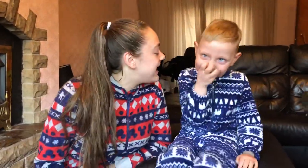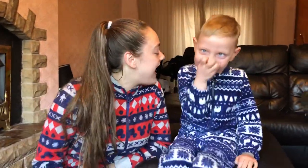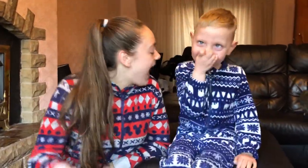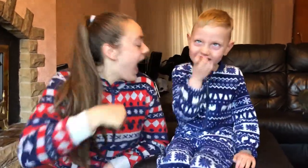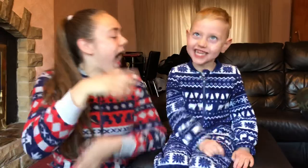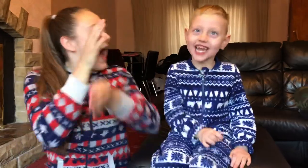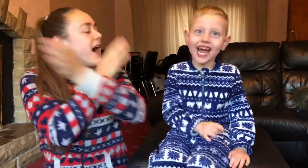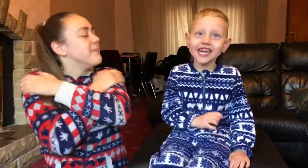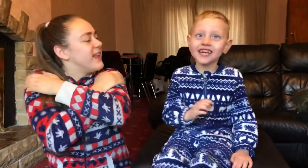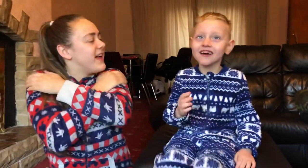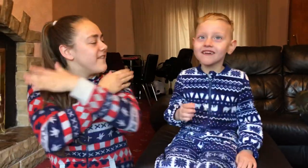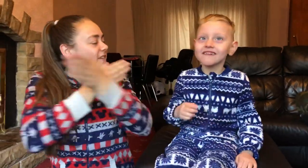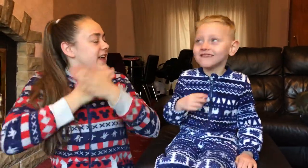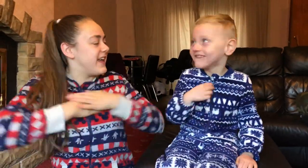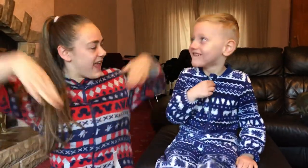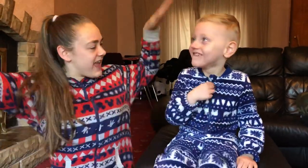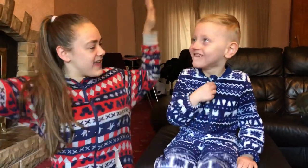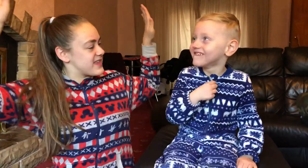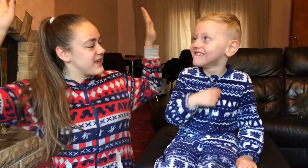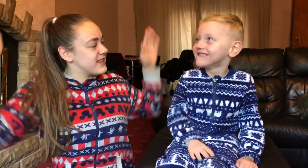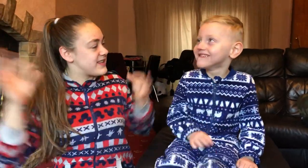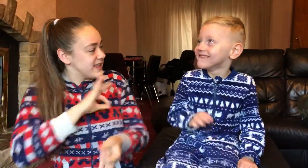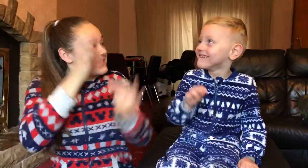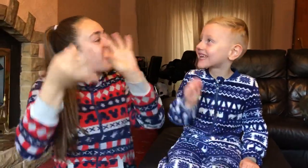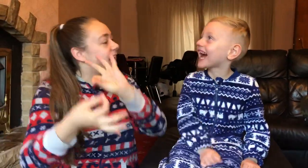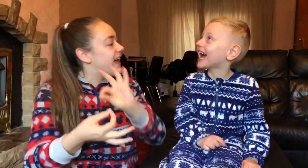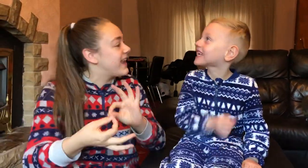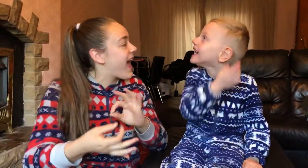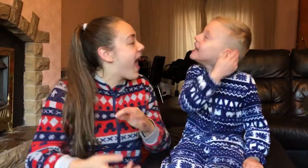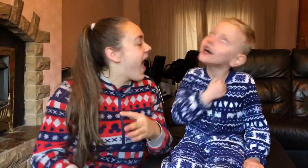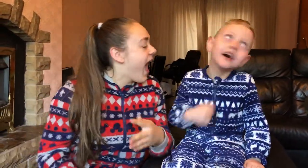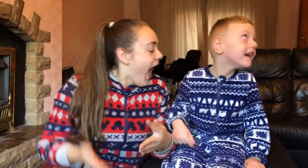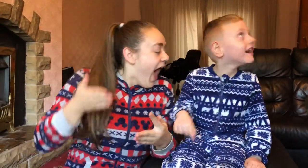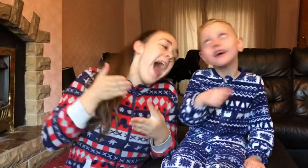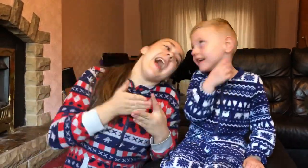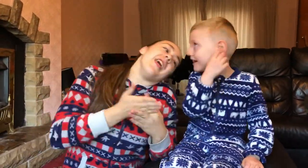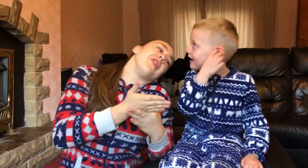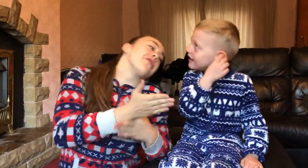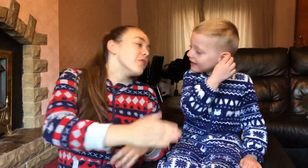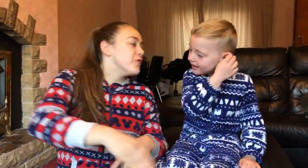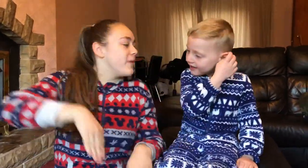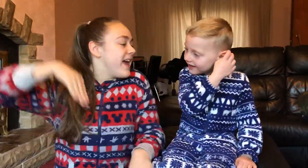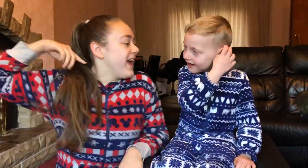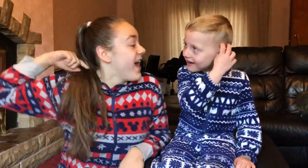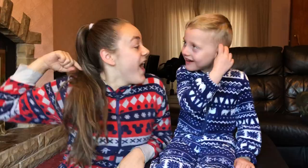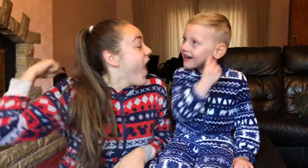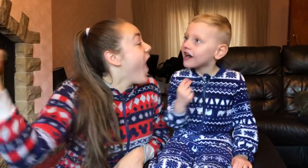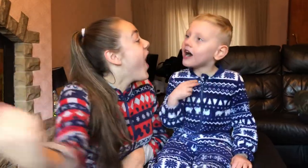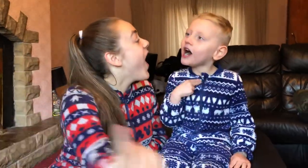I'm loving angels instead And through it all